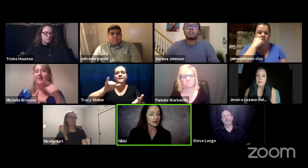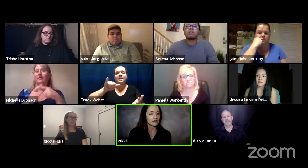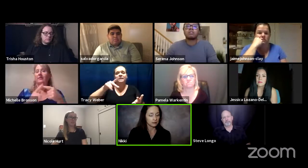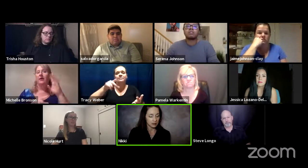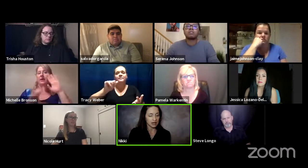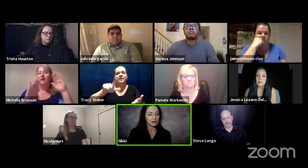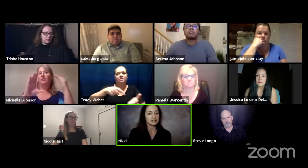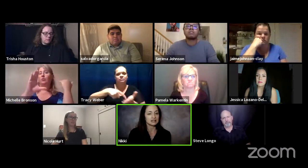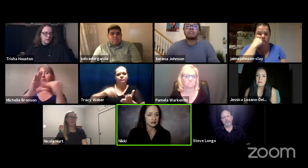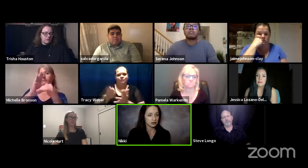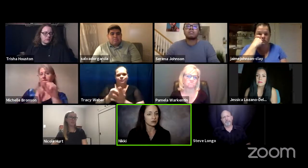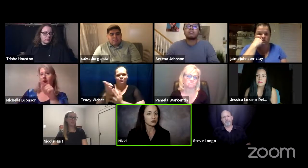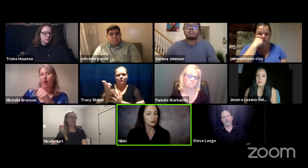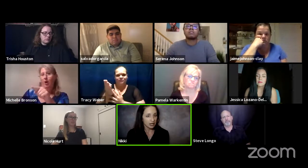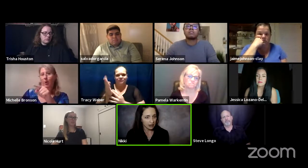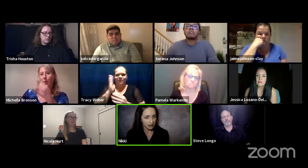The payment is done through PayPal.